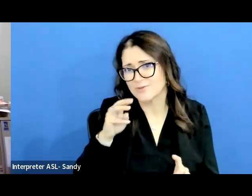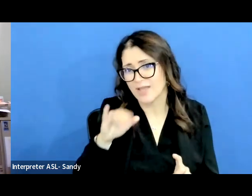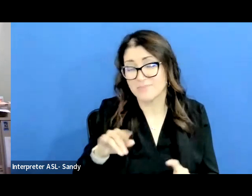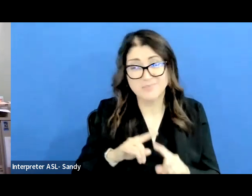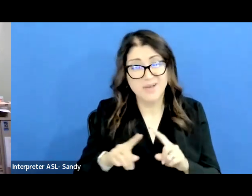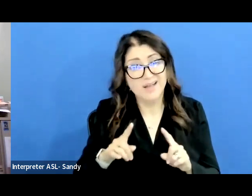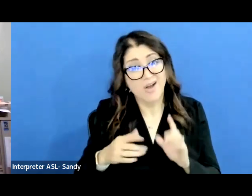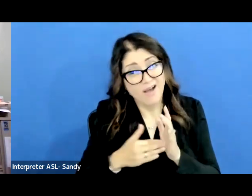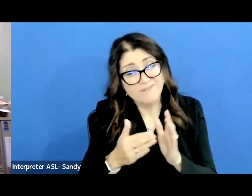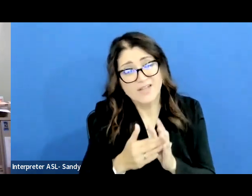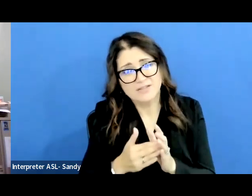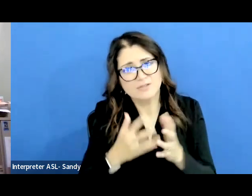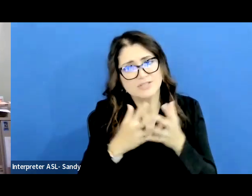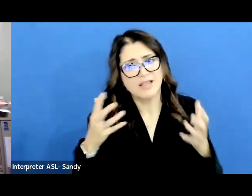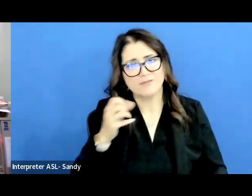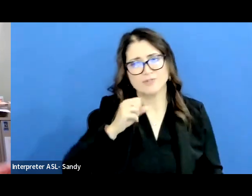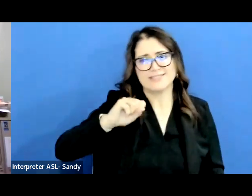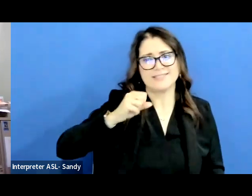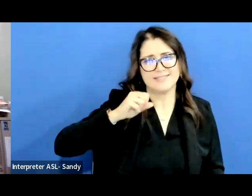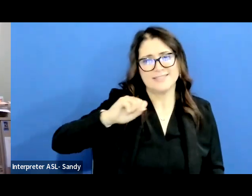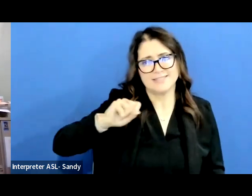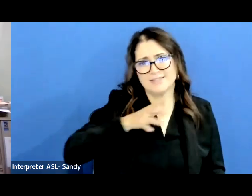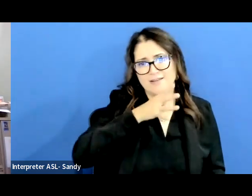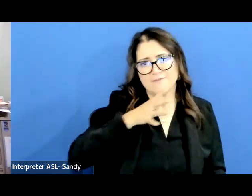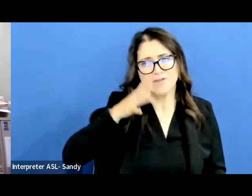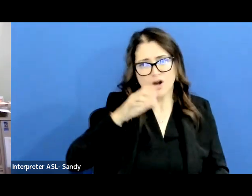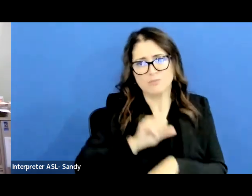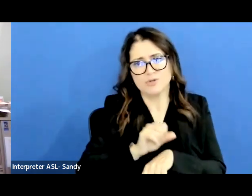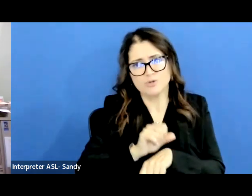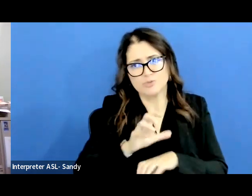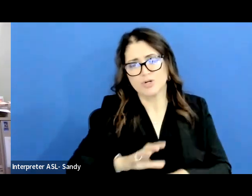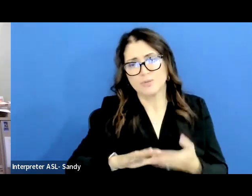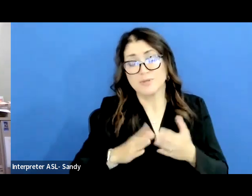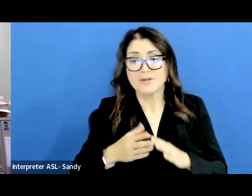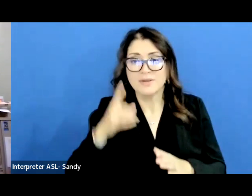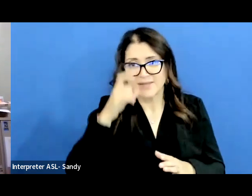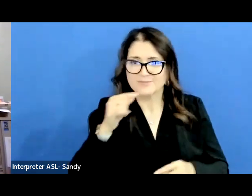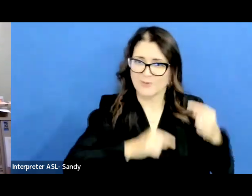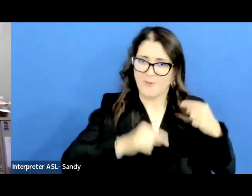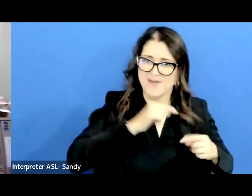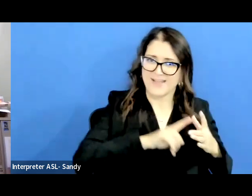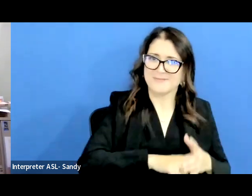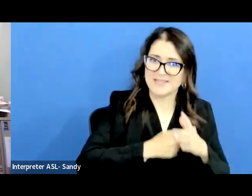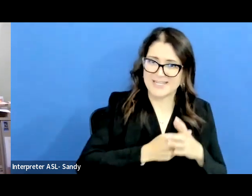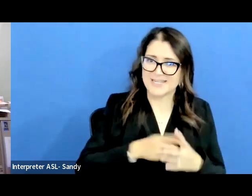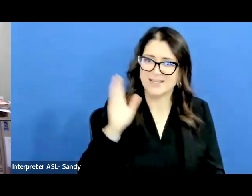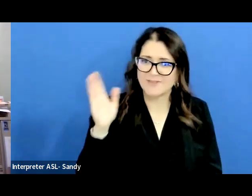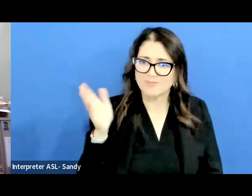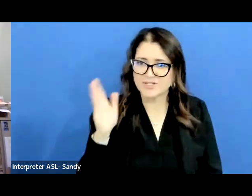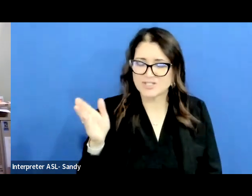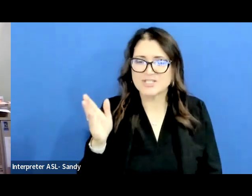worker communities because if we go back to what we were talking about at the beginning of the presentation,